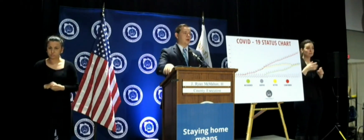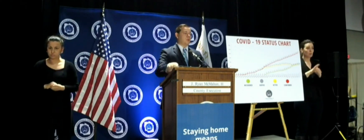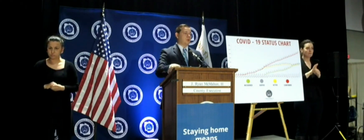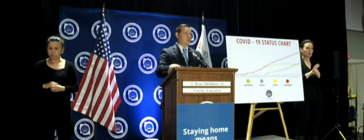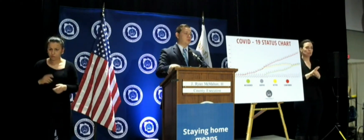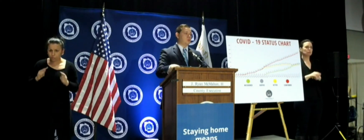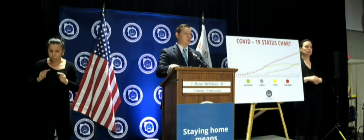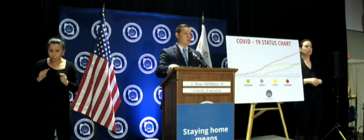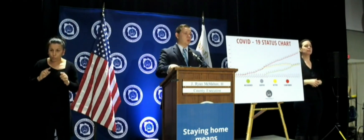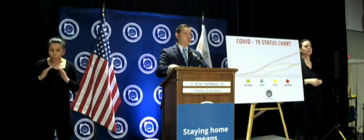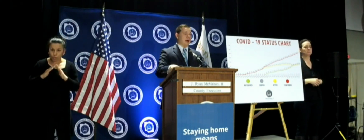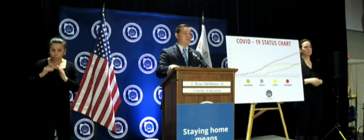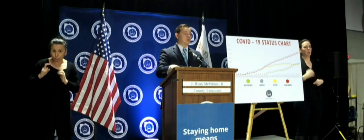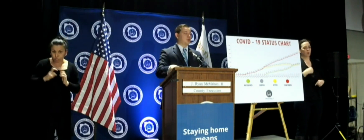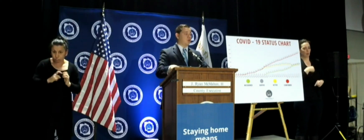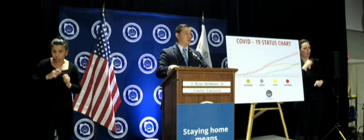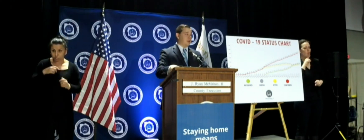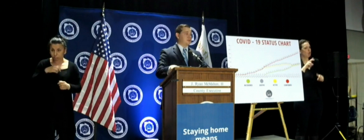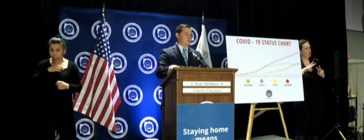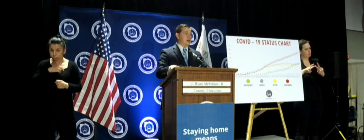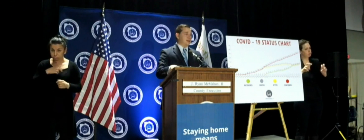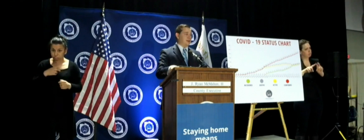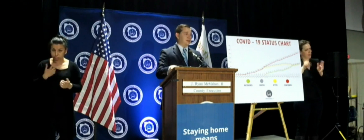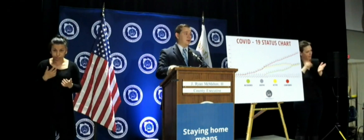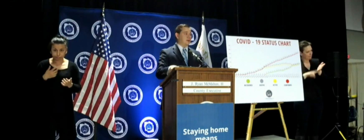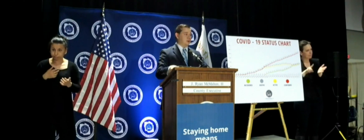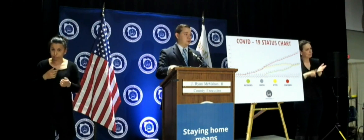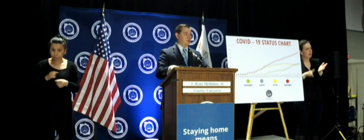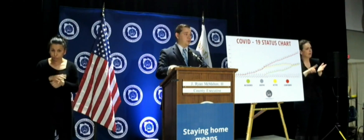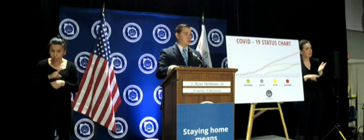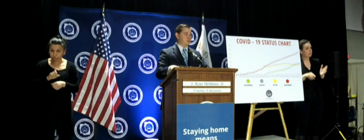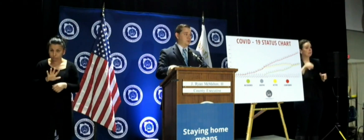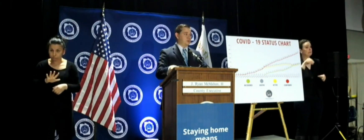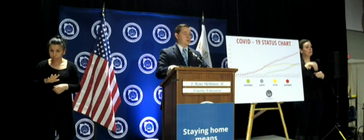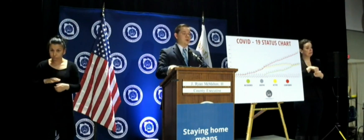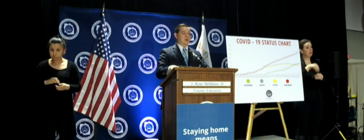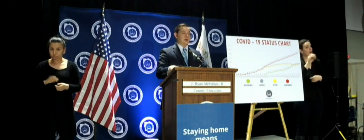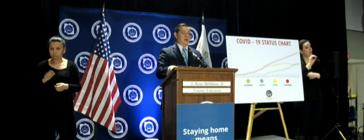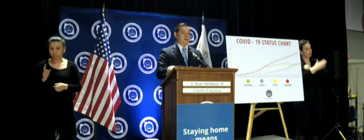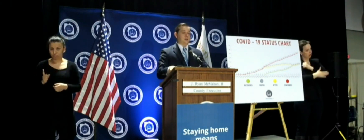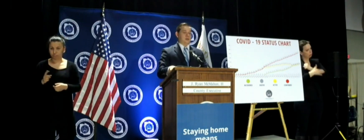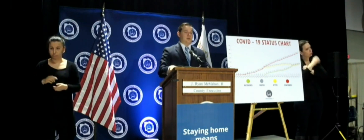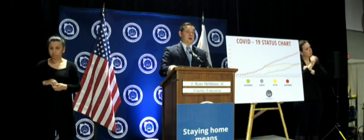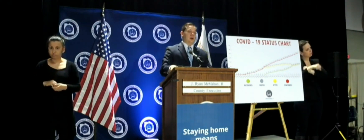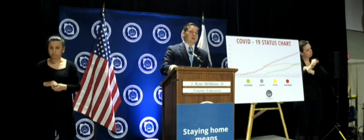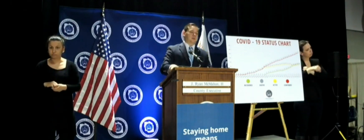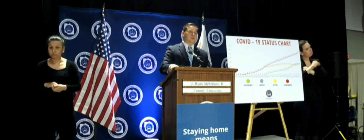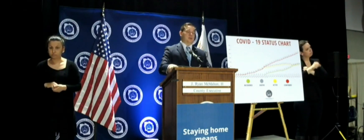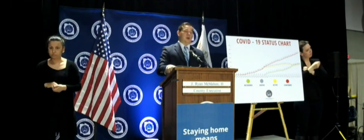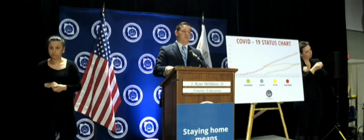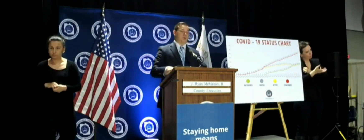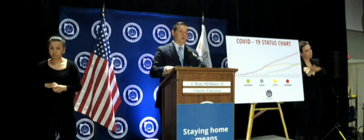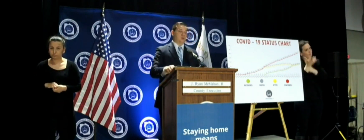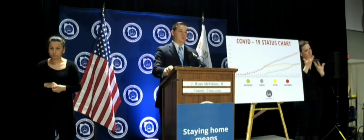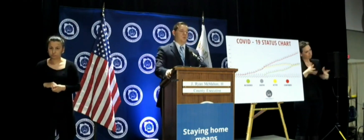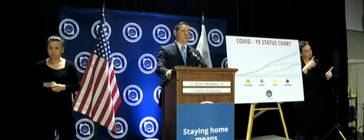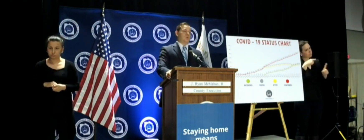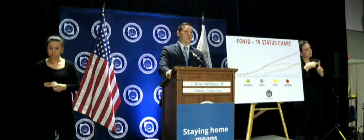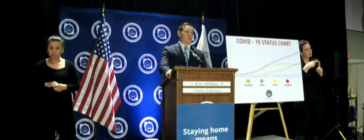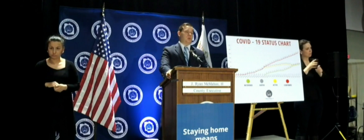get numbers. There's positive COVID cases in Onondaga County in nursing homes, and the